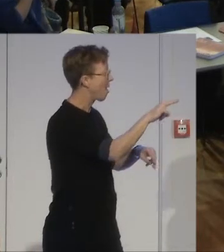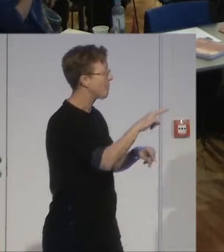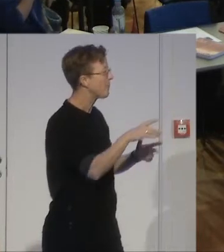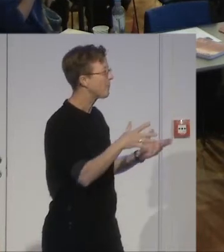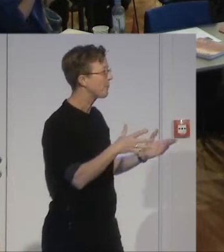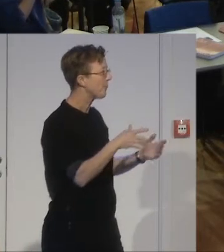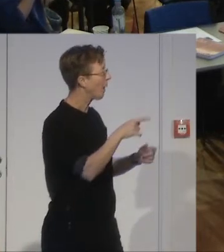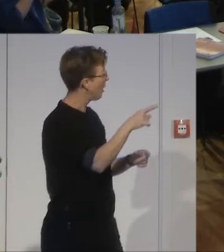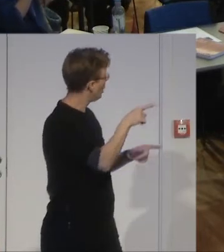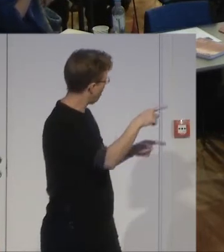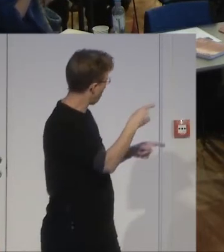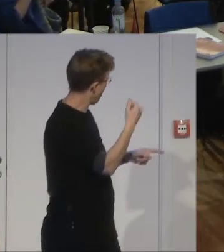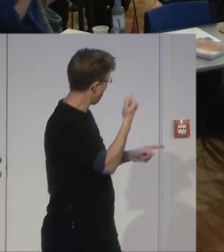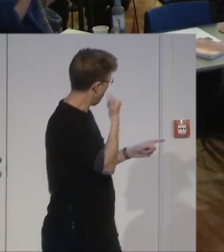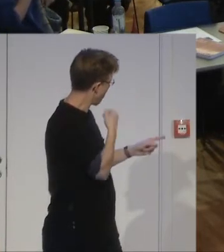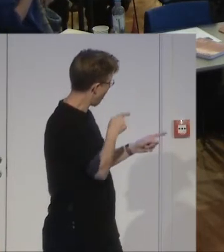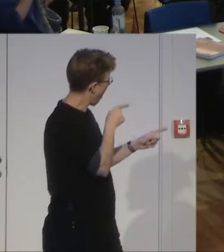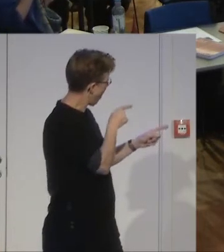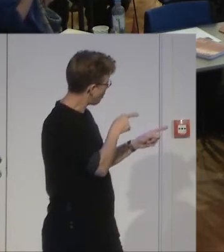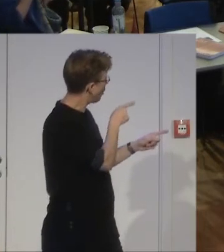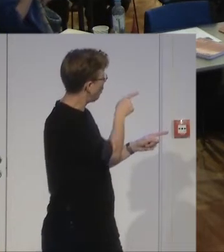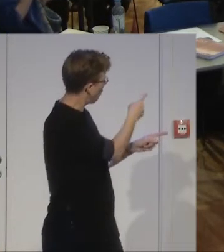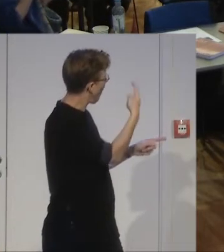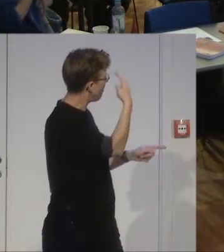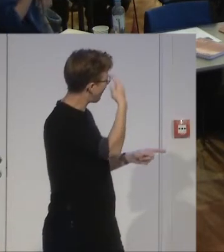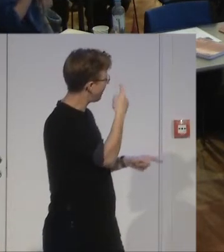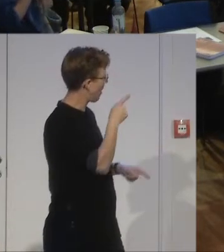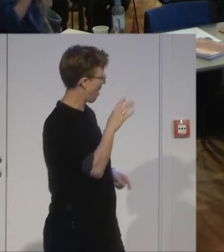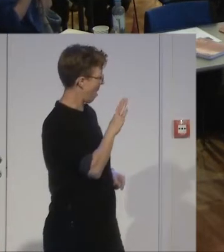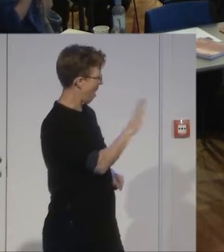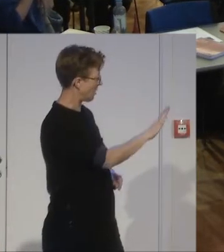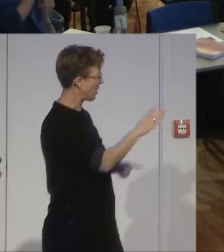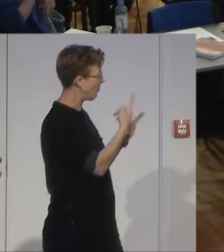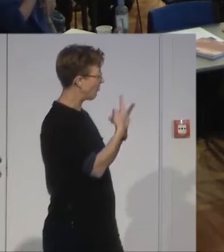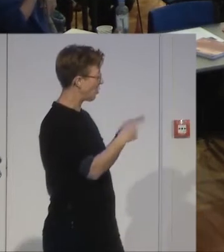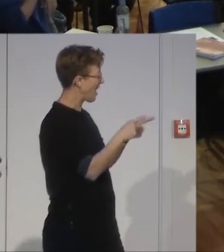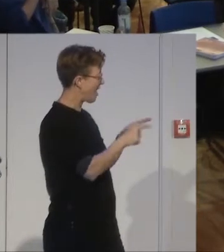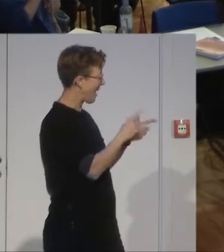So, Johanna, you mean that his different signing spaces